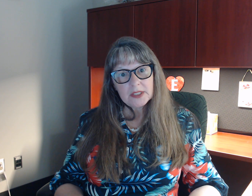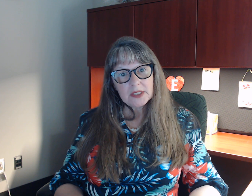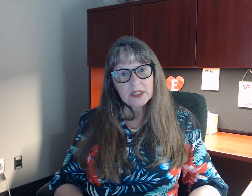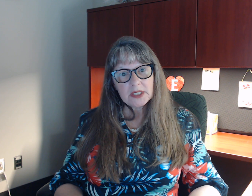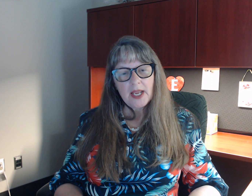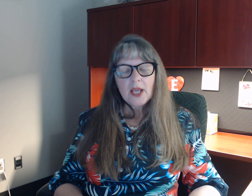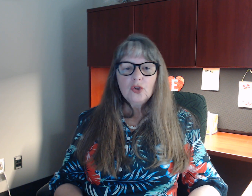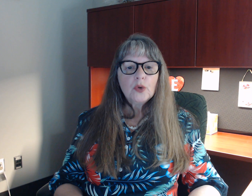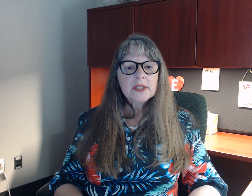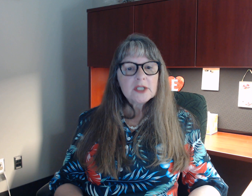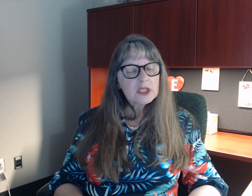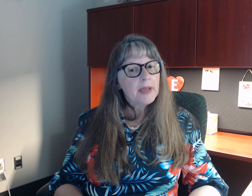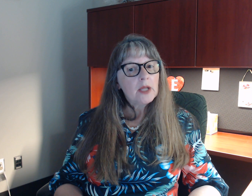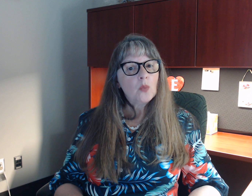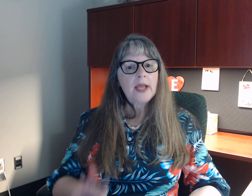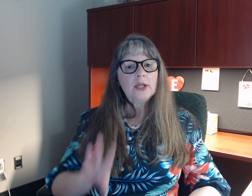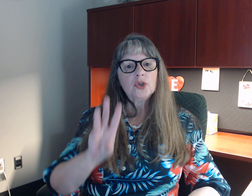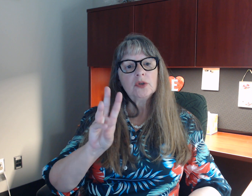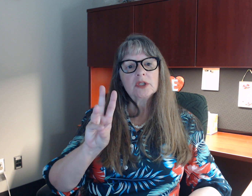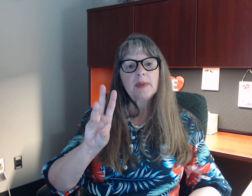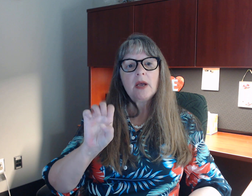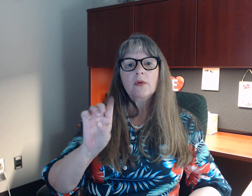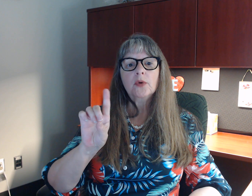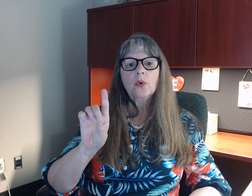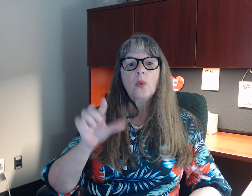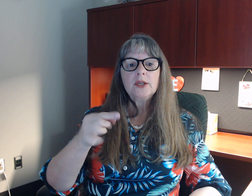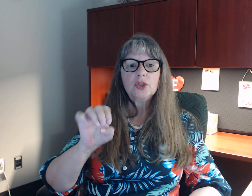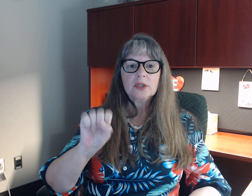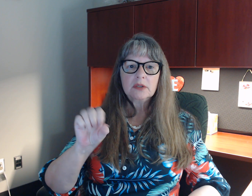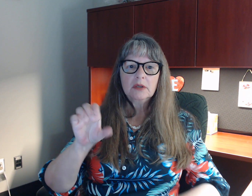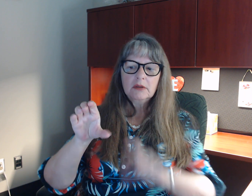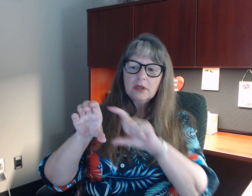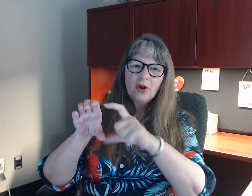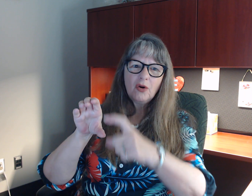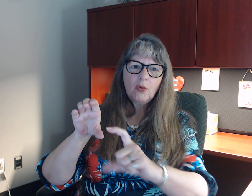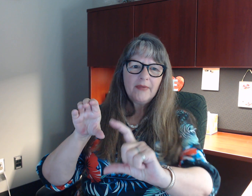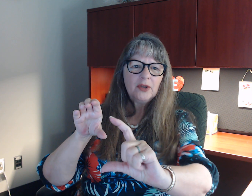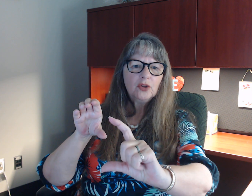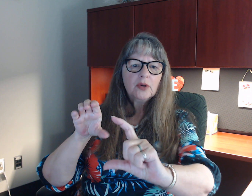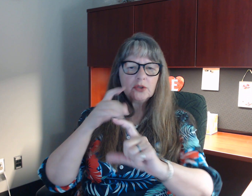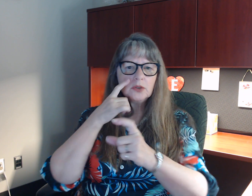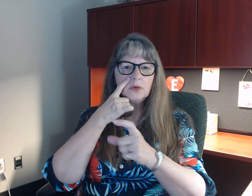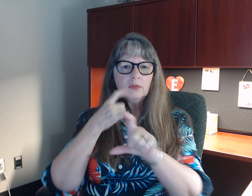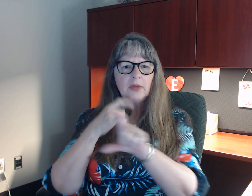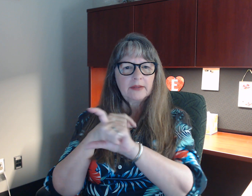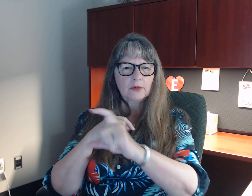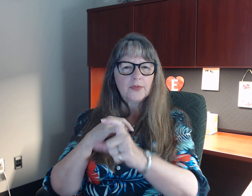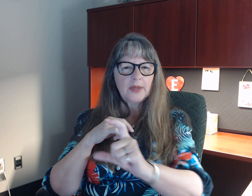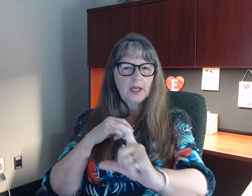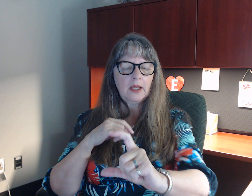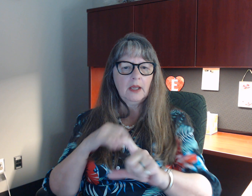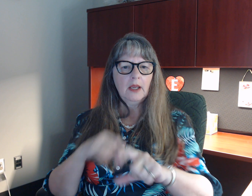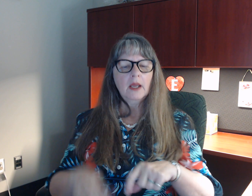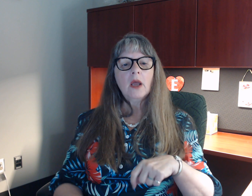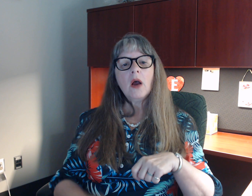wedges, you could spell wedge. You could spell their wedges, and then you could do like they're thick.